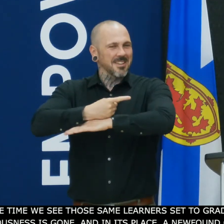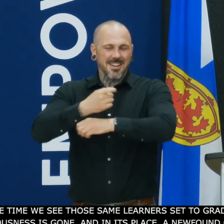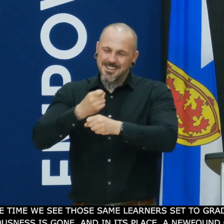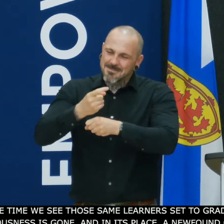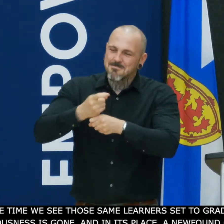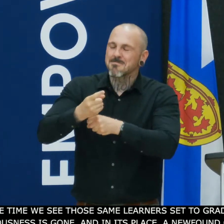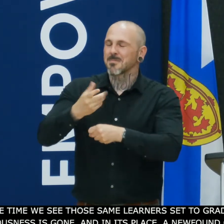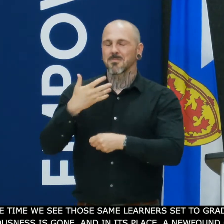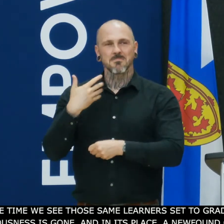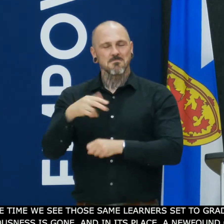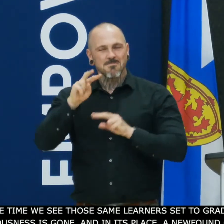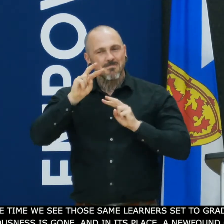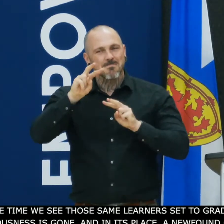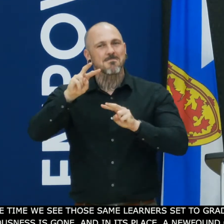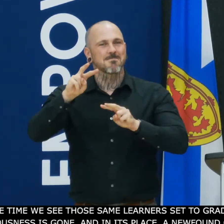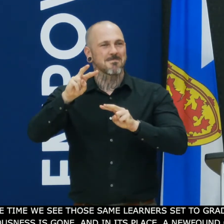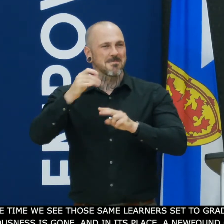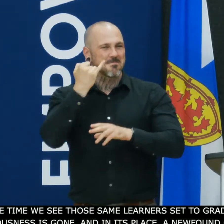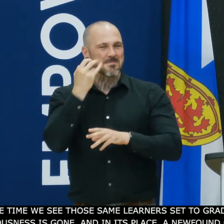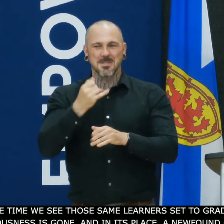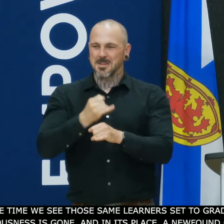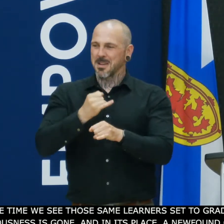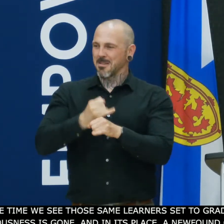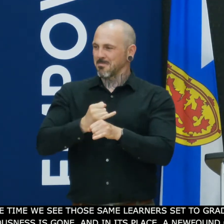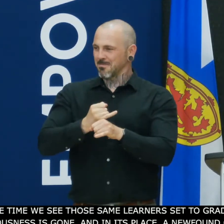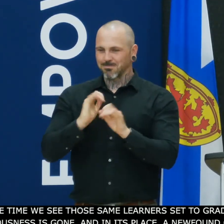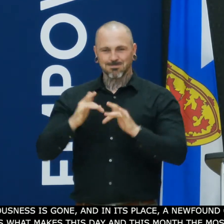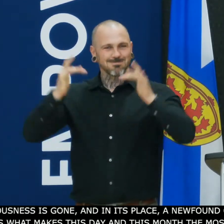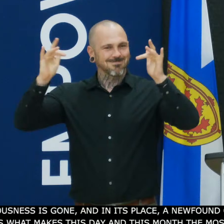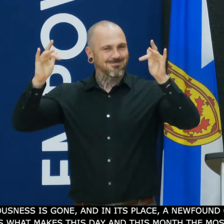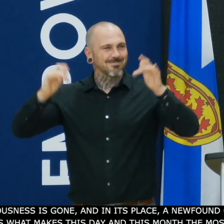academic year for our entire campus and college team.